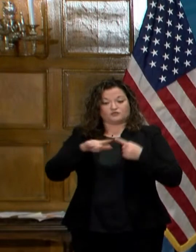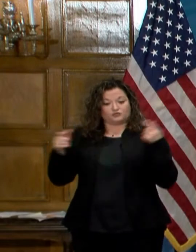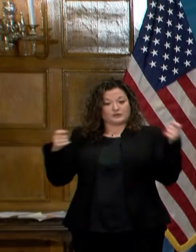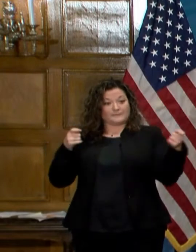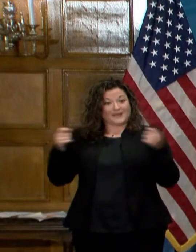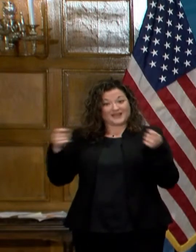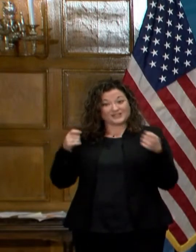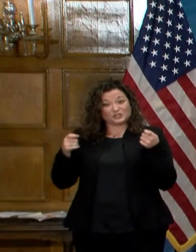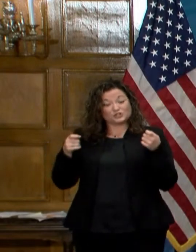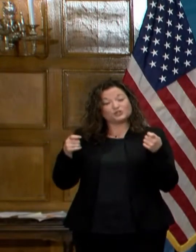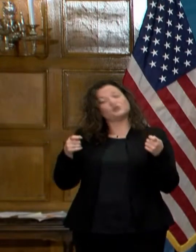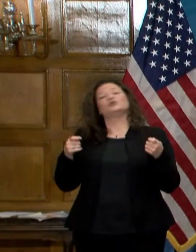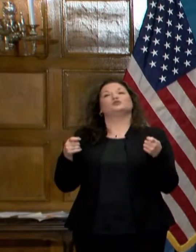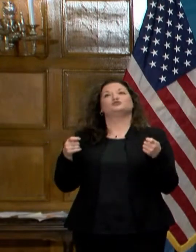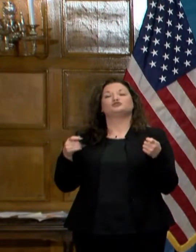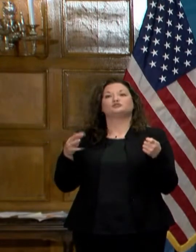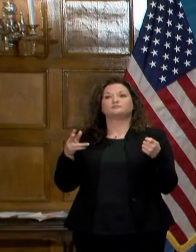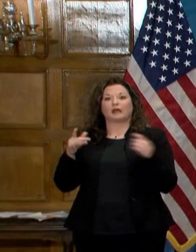the